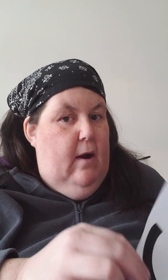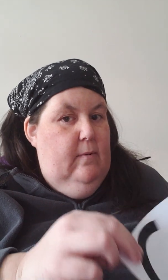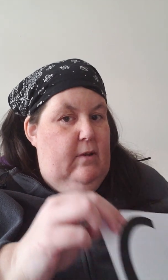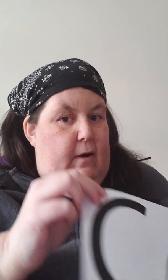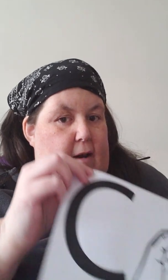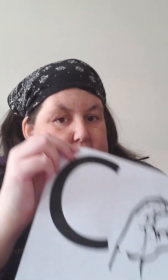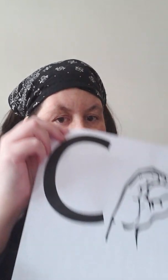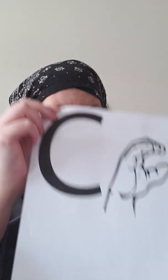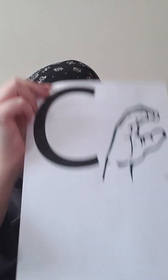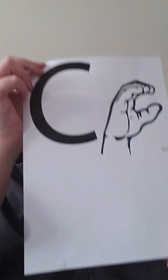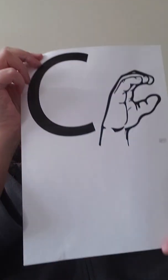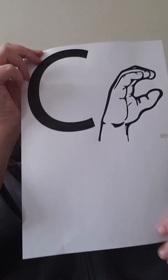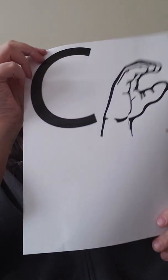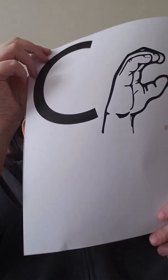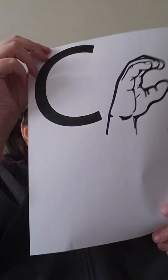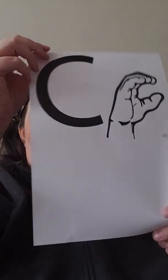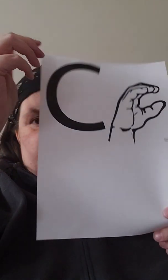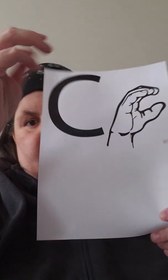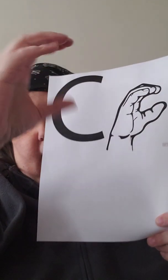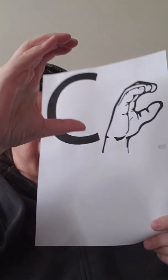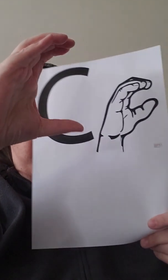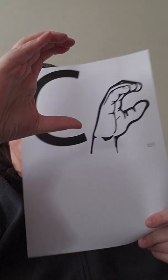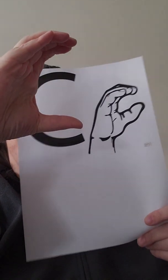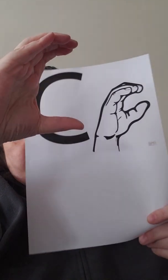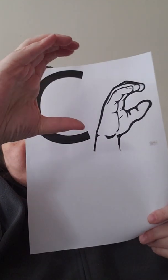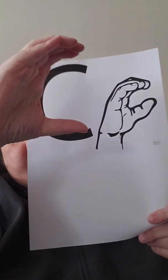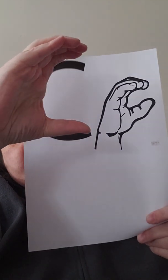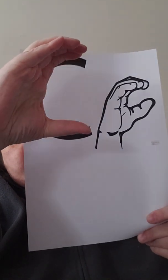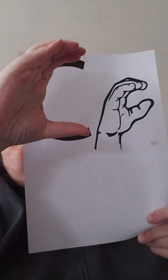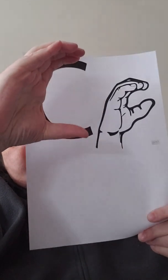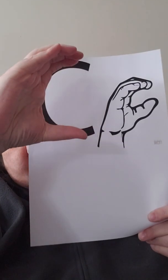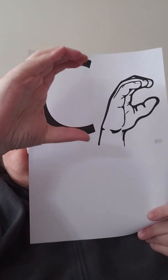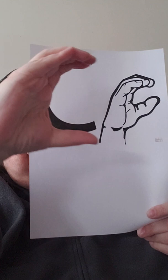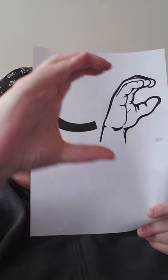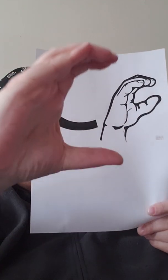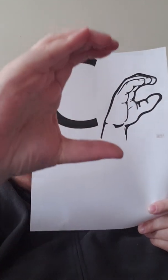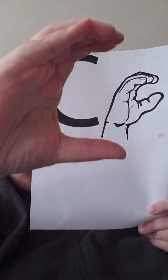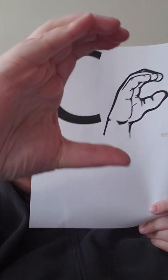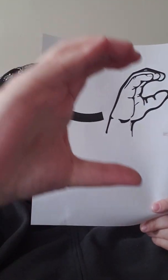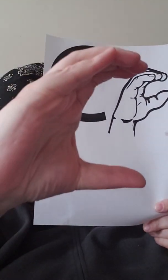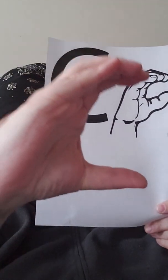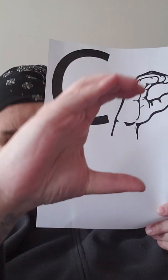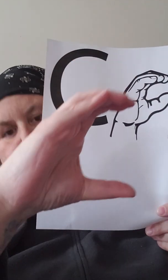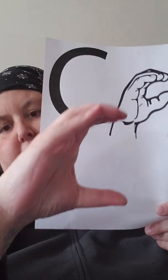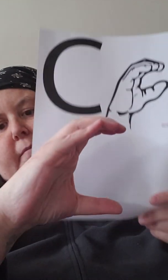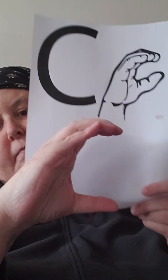probably right. You just cup your hand like the letter C.